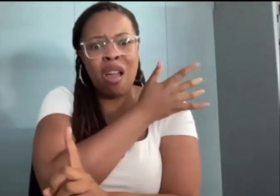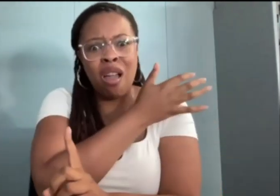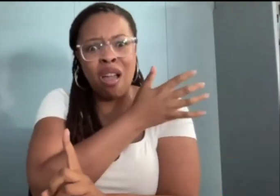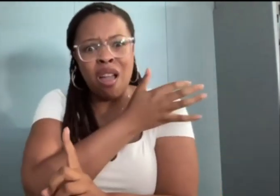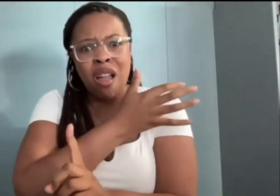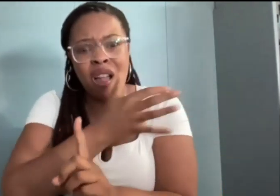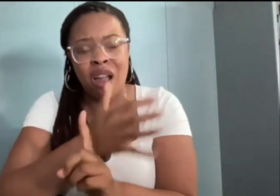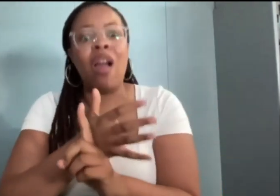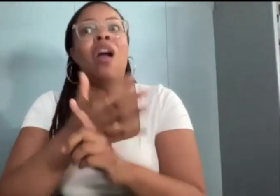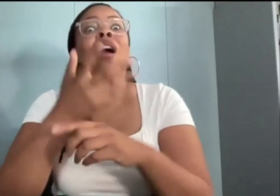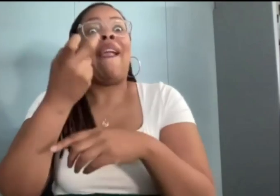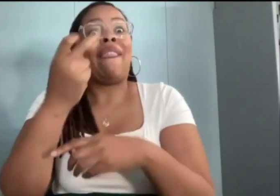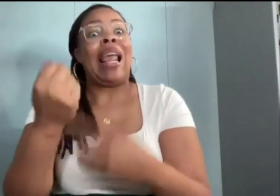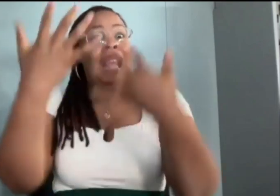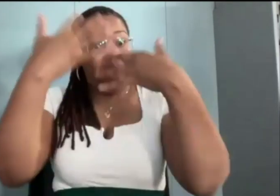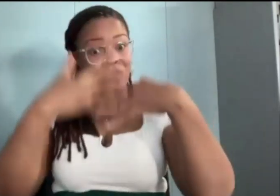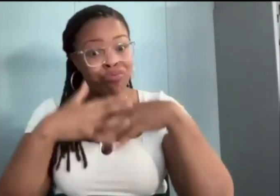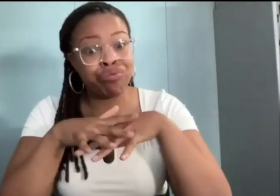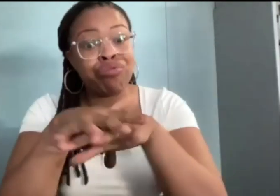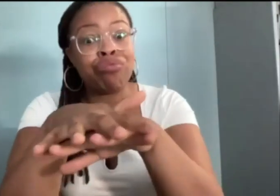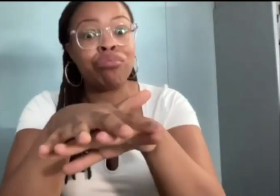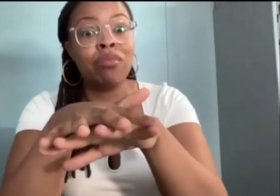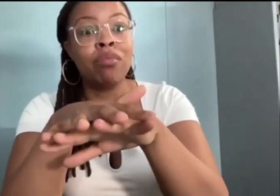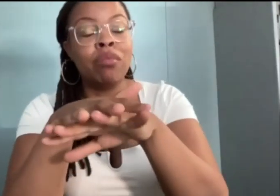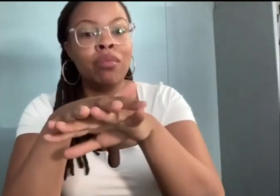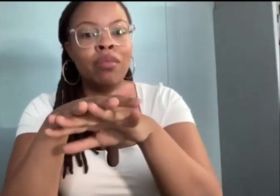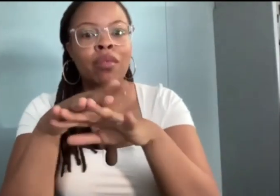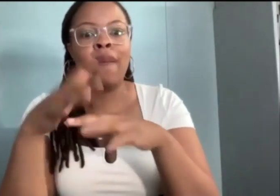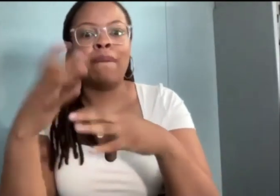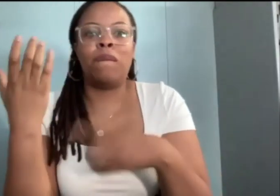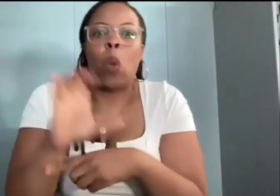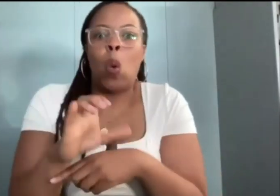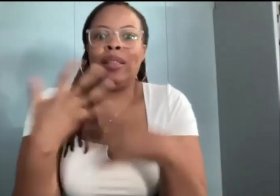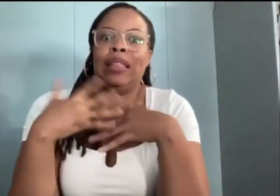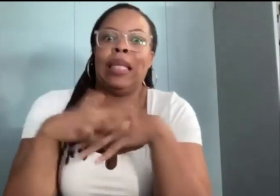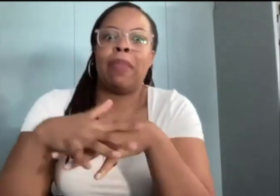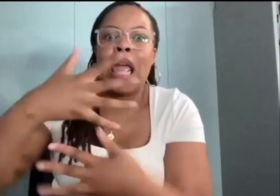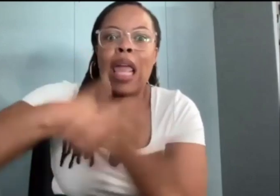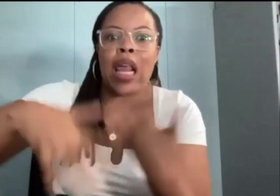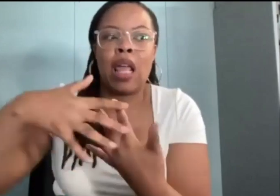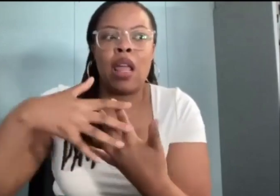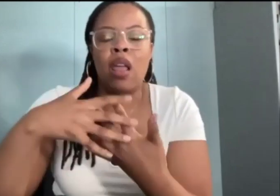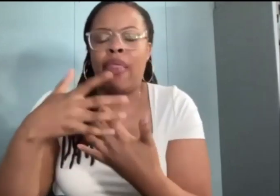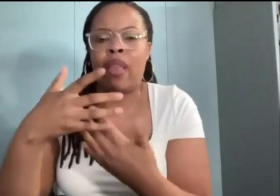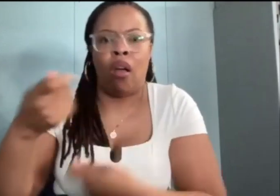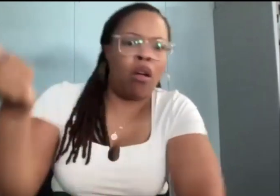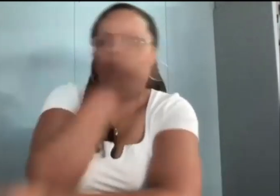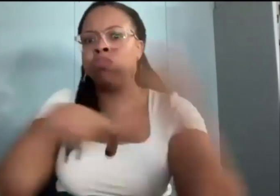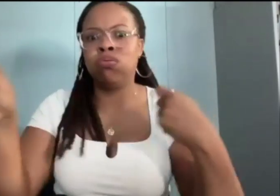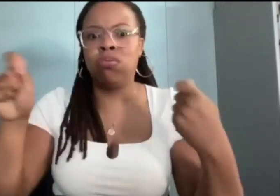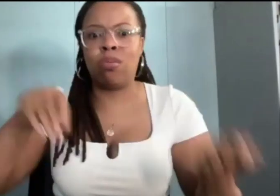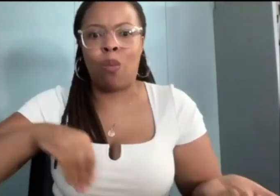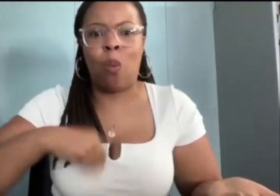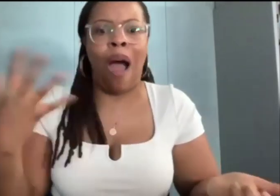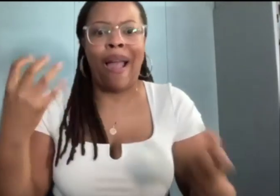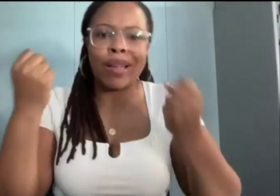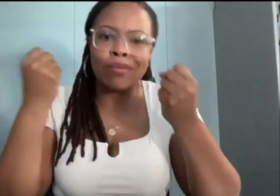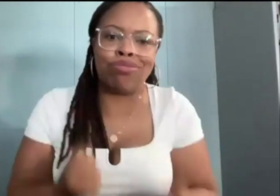those HBCU settings, and they were the ones who led and forced the work of